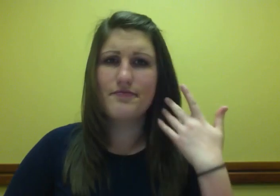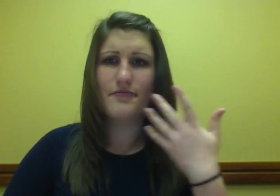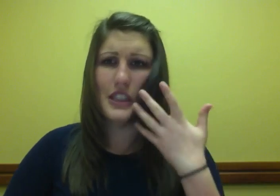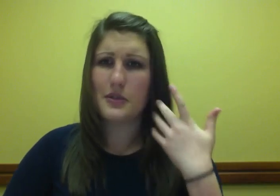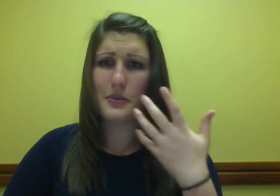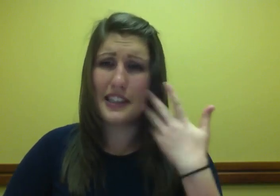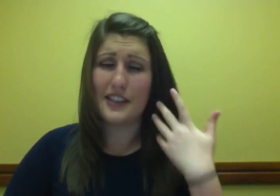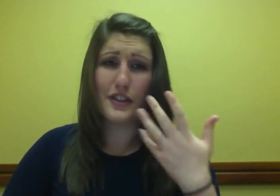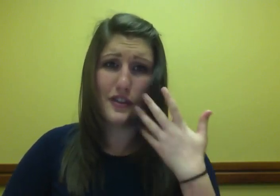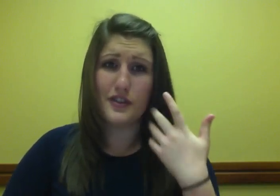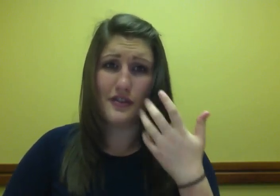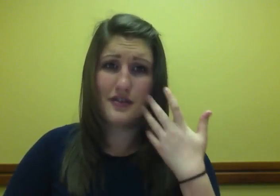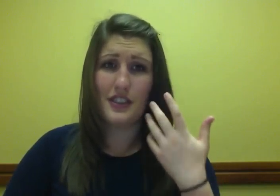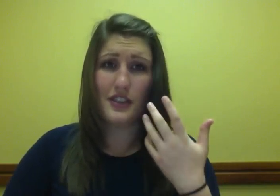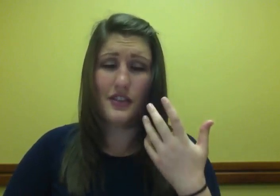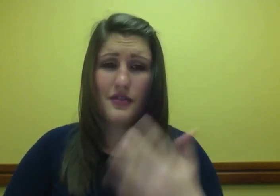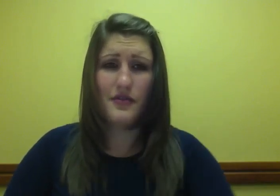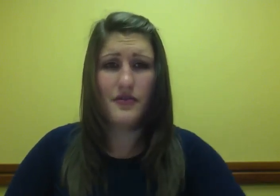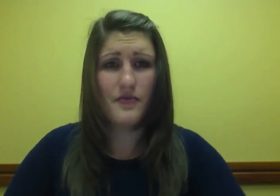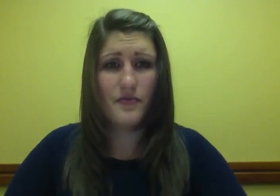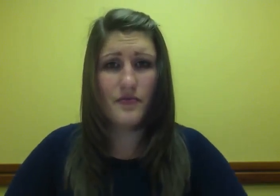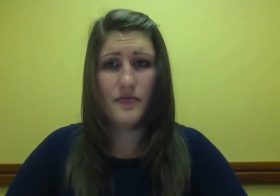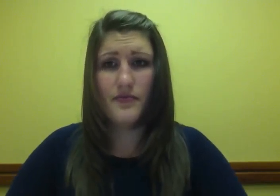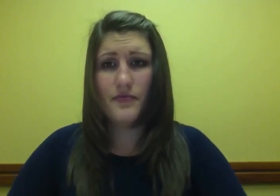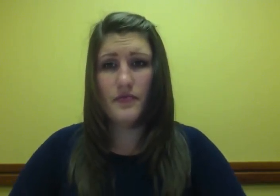Is this supposed to be colors? I don't know.